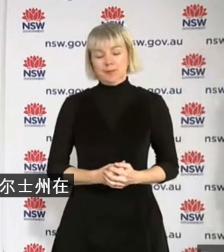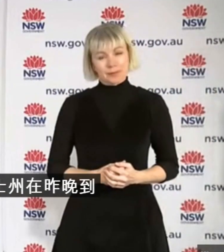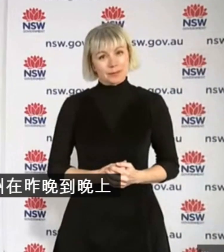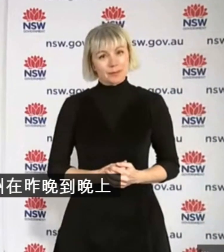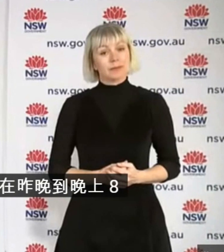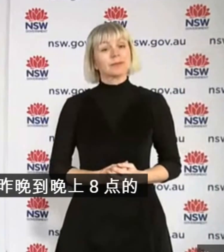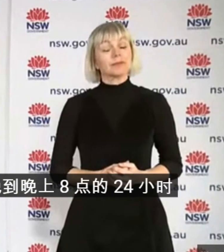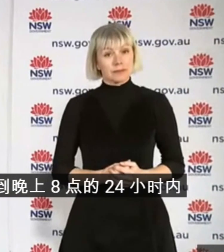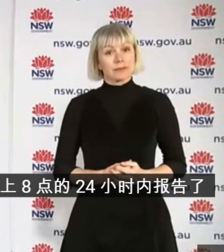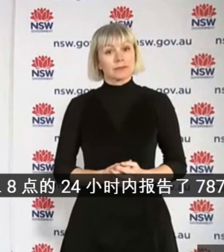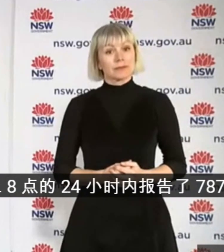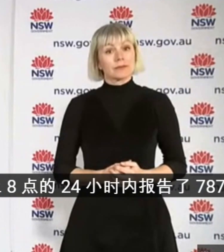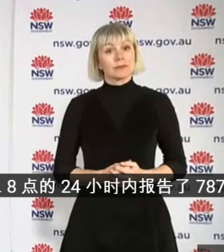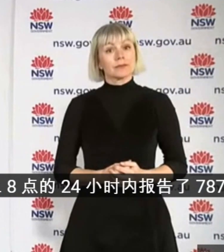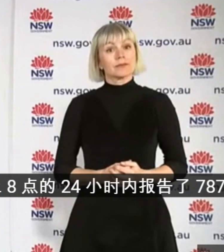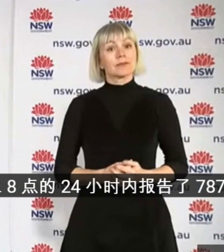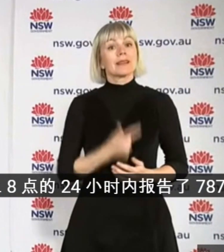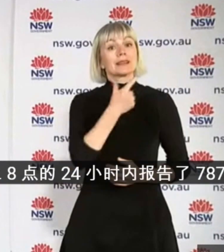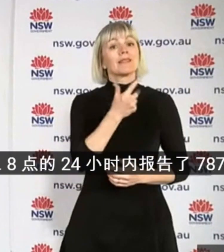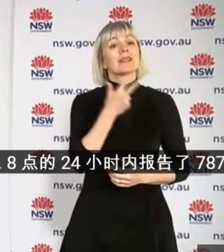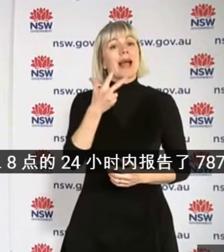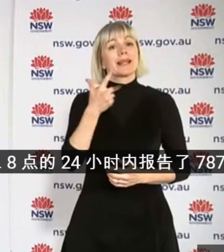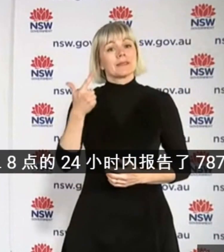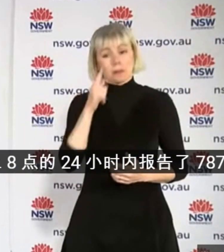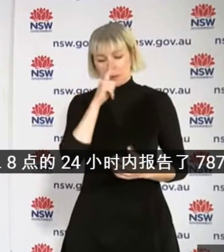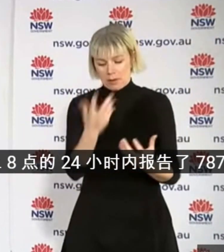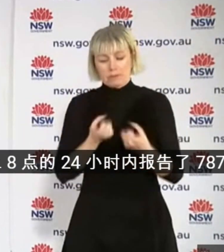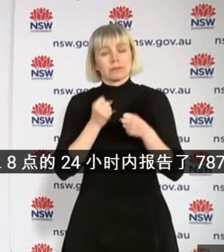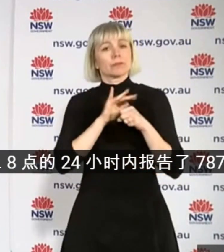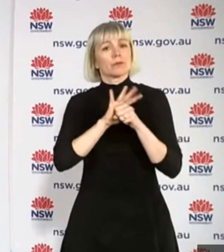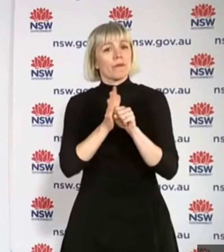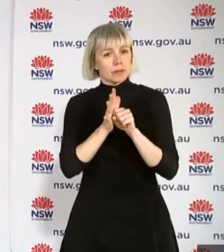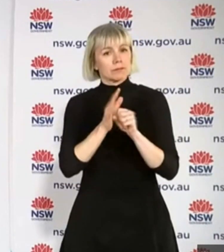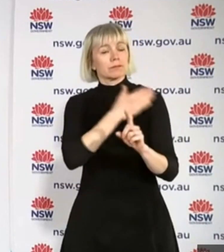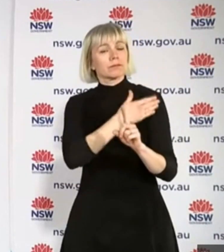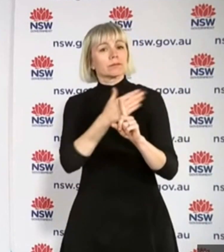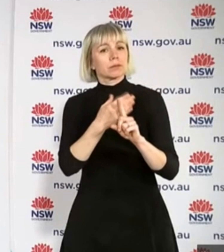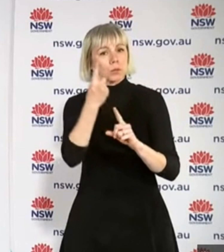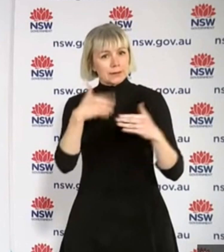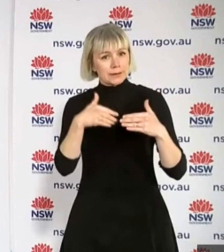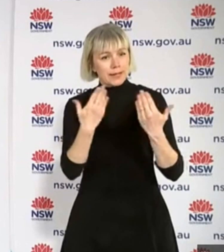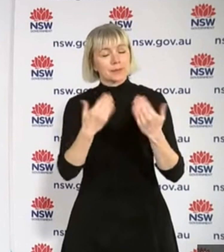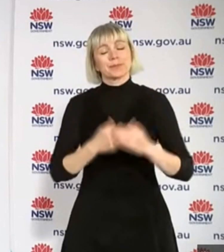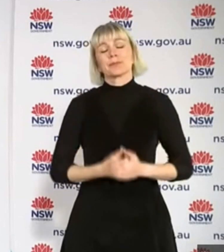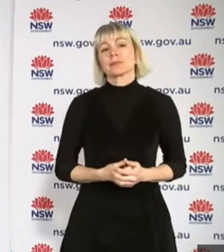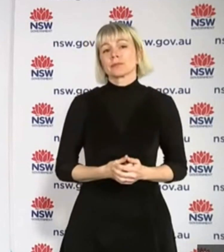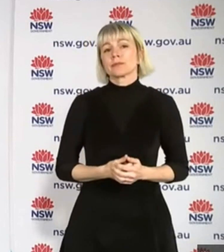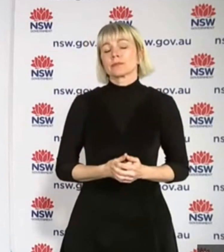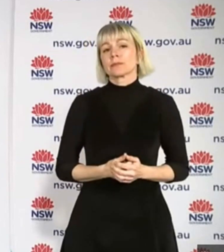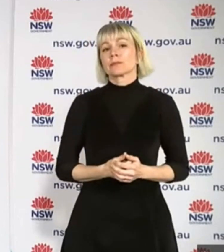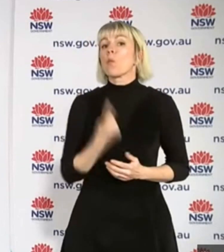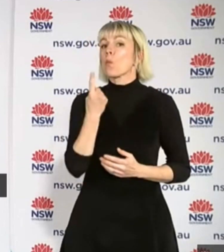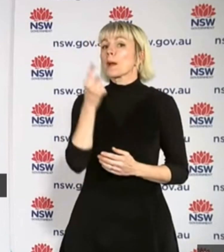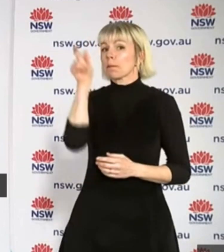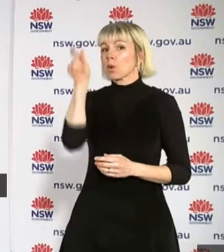So New South Wales has reported 787 locally acquired cases of COVID in the 24 hours to 8 p.m. last night, and there was one